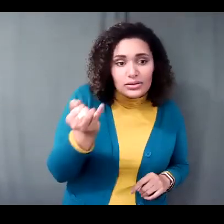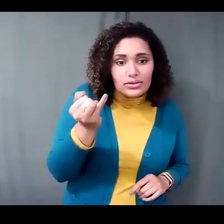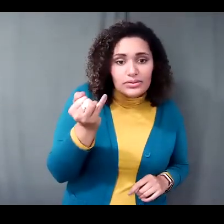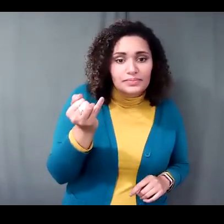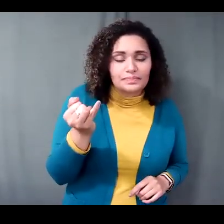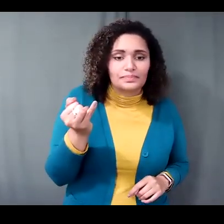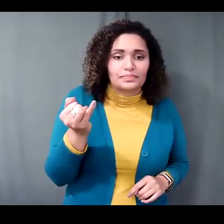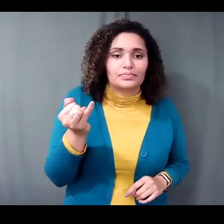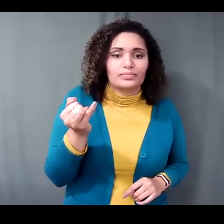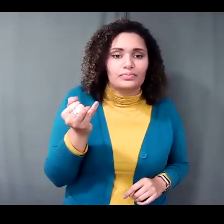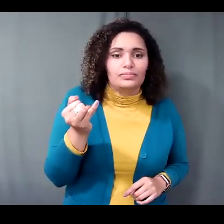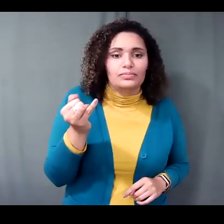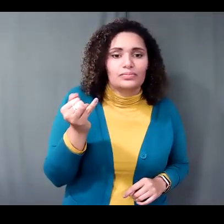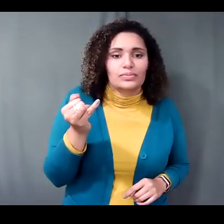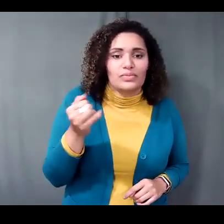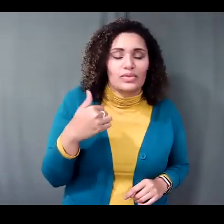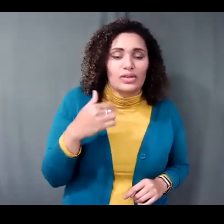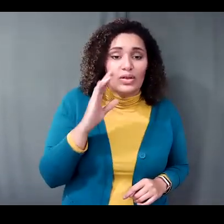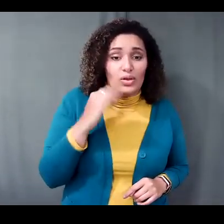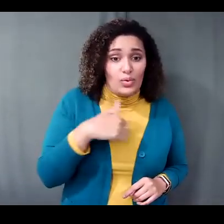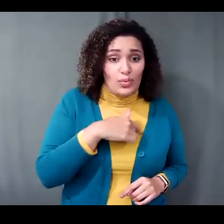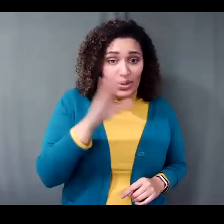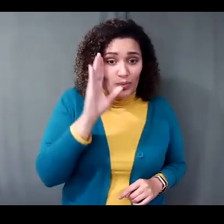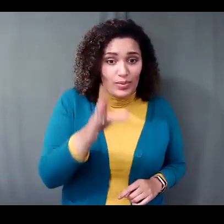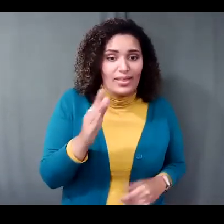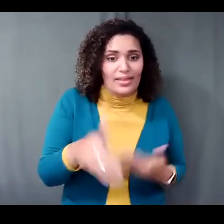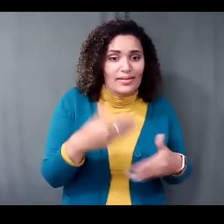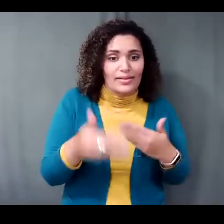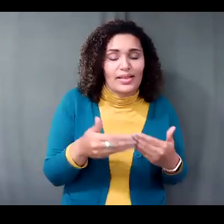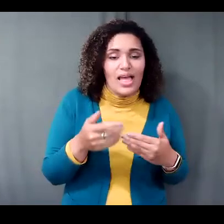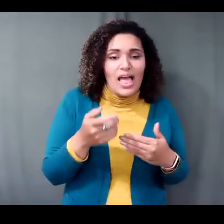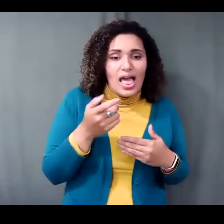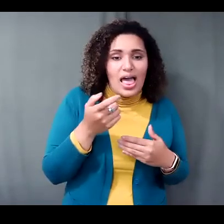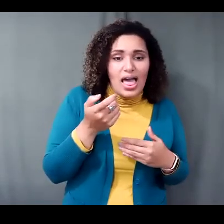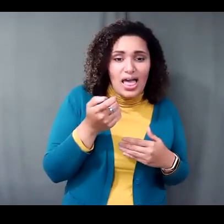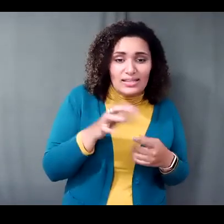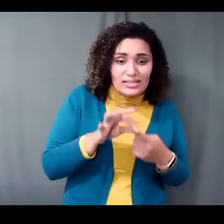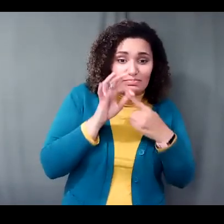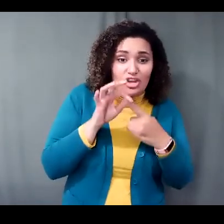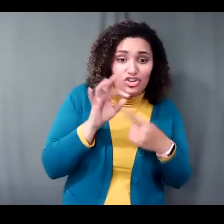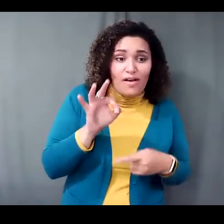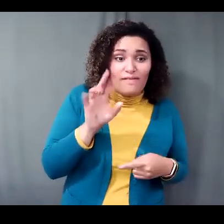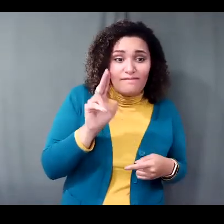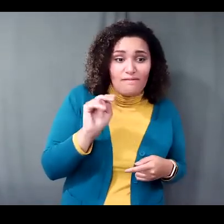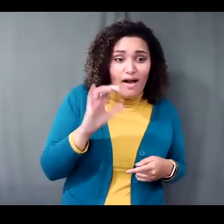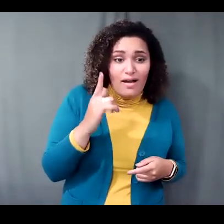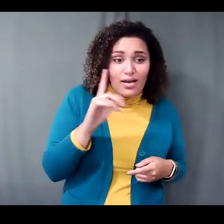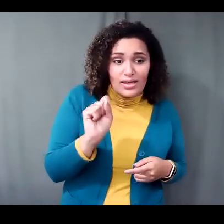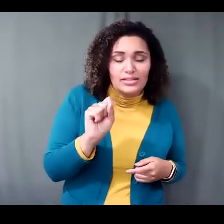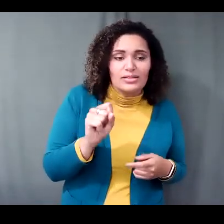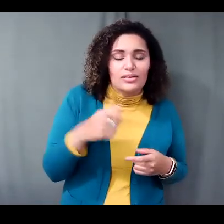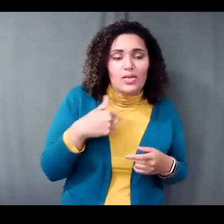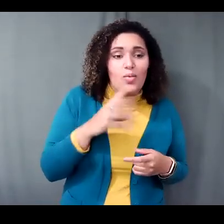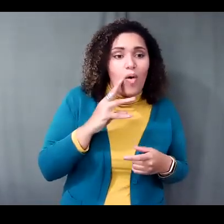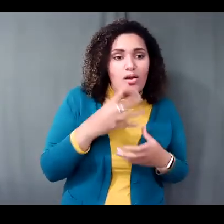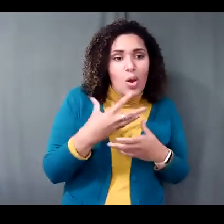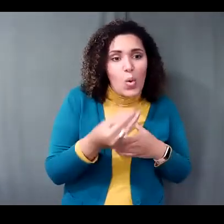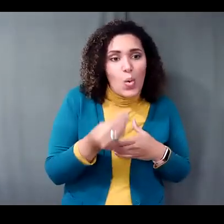we made a tank, and we were like, yeah, it's not quite good enough. So we ended up putting it in barrels, putting some alcohol